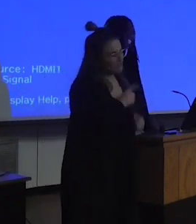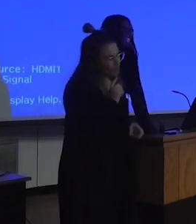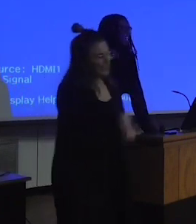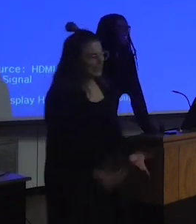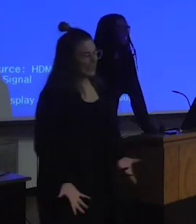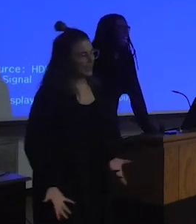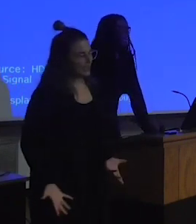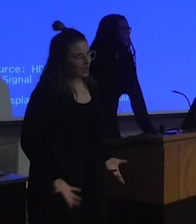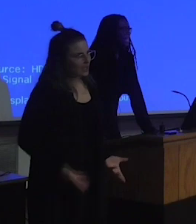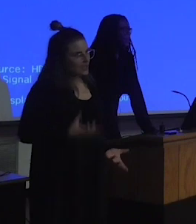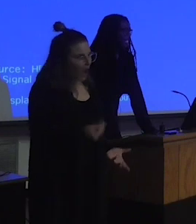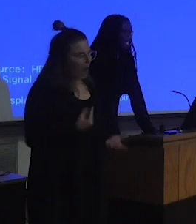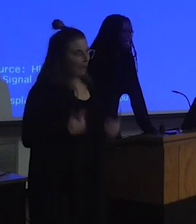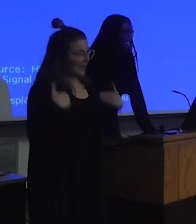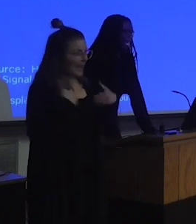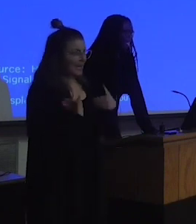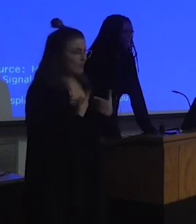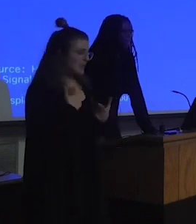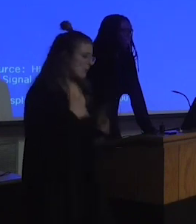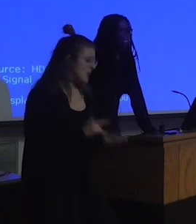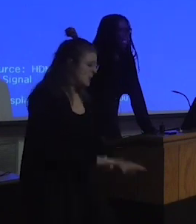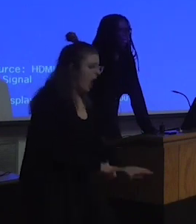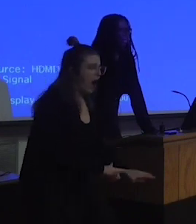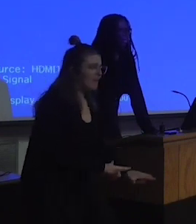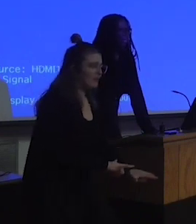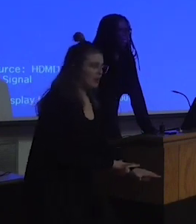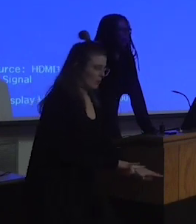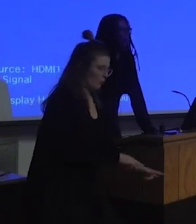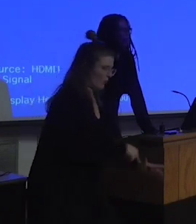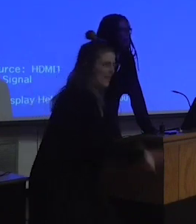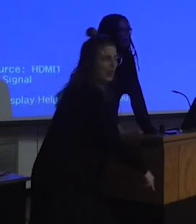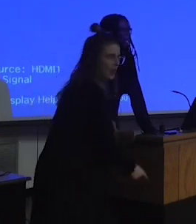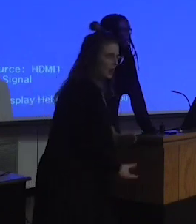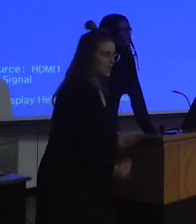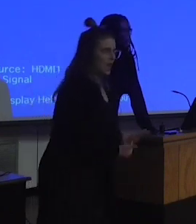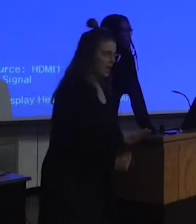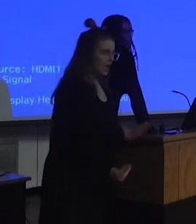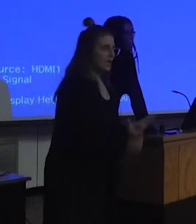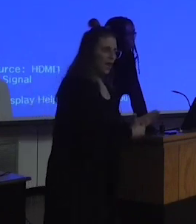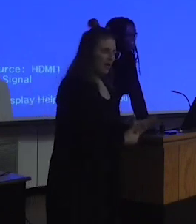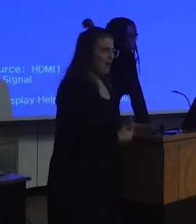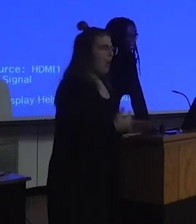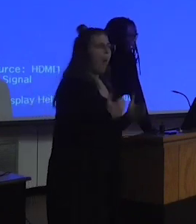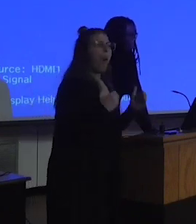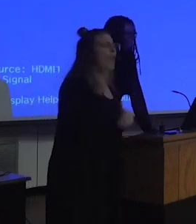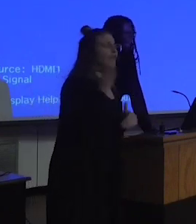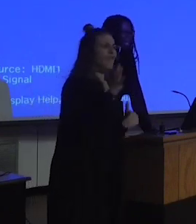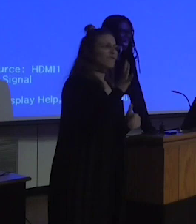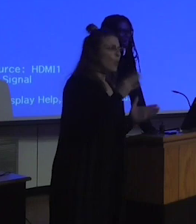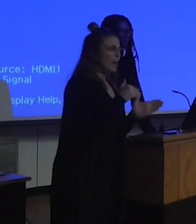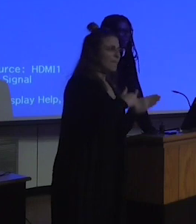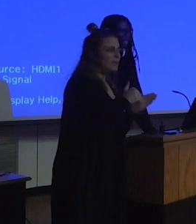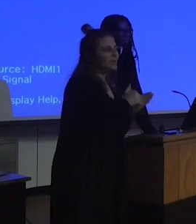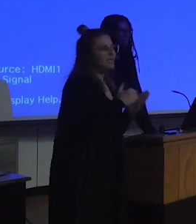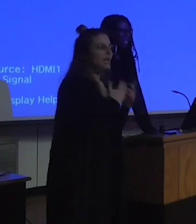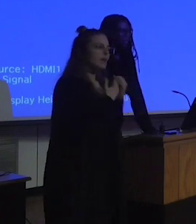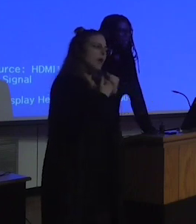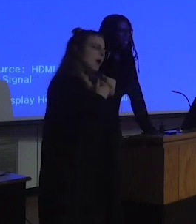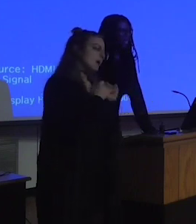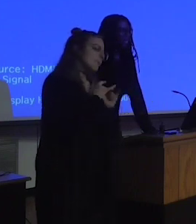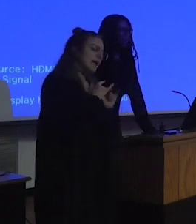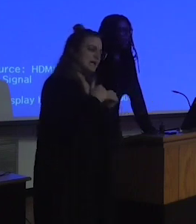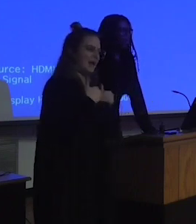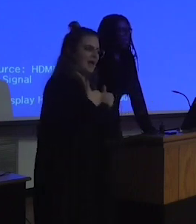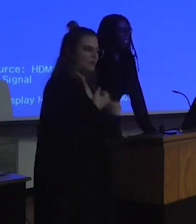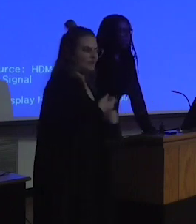really? Like, you know, even the animals that we claim to like, we put to death over 4 million companion animals every year.